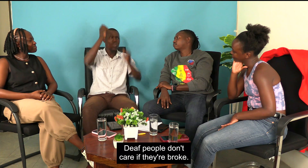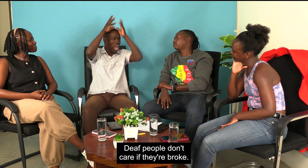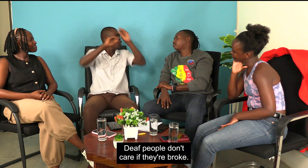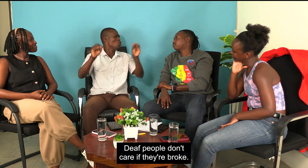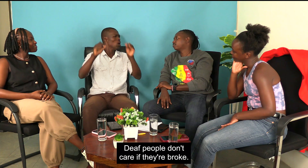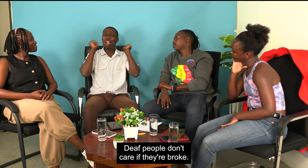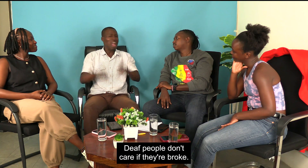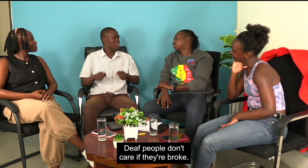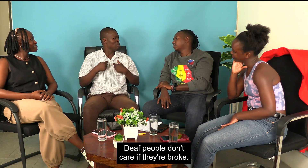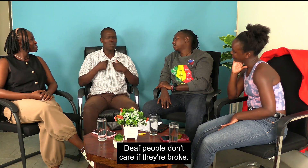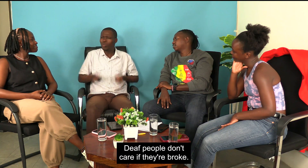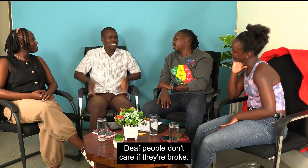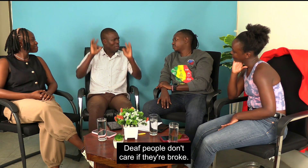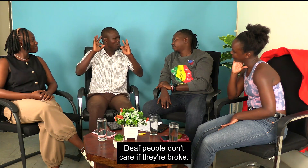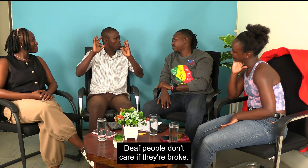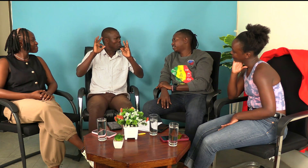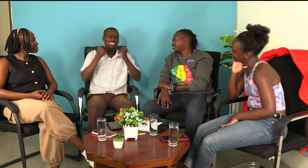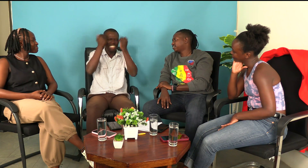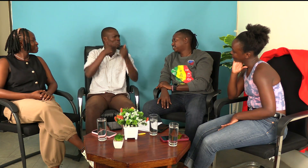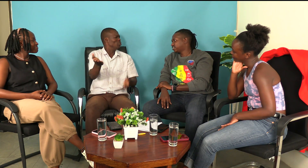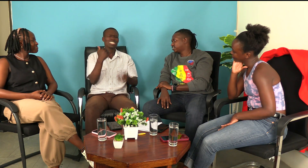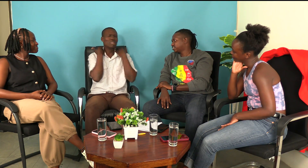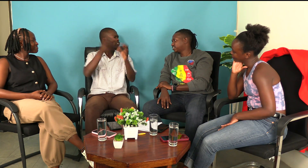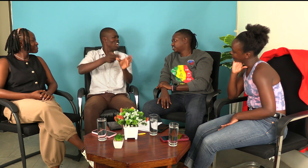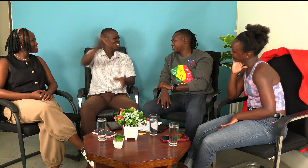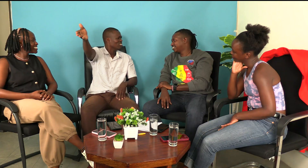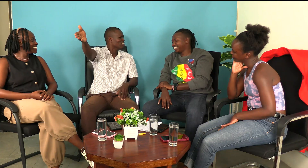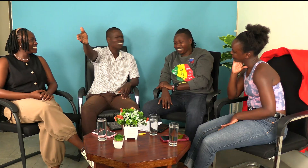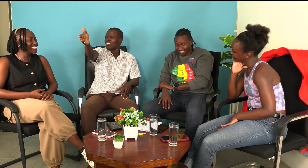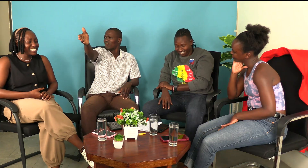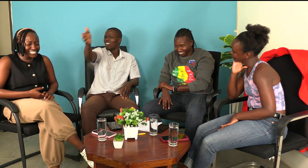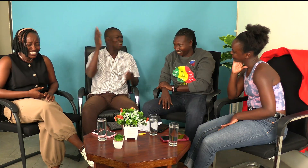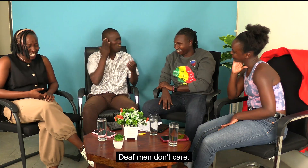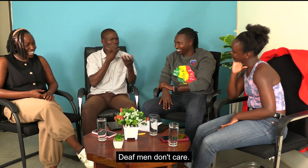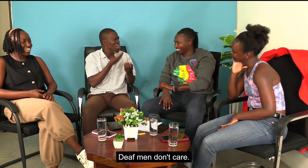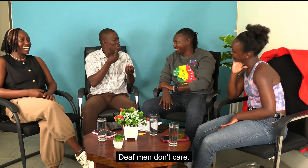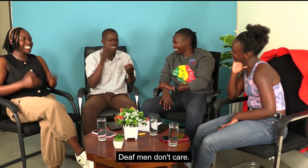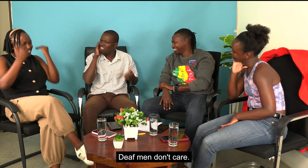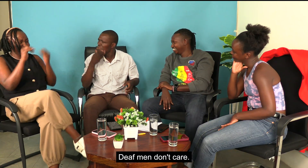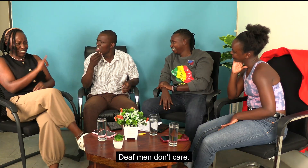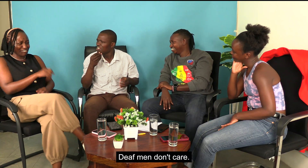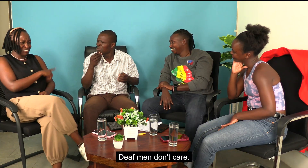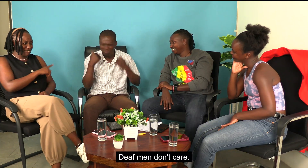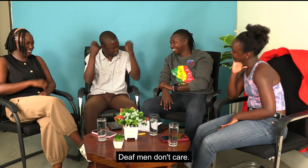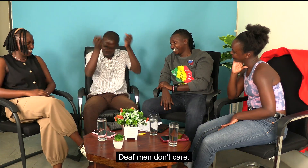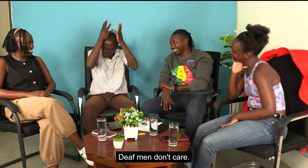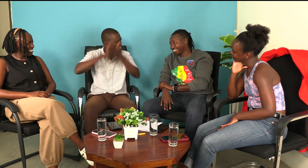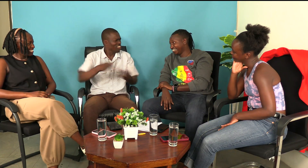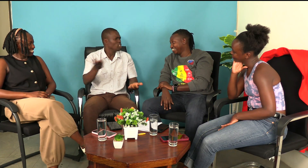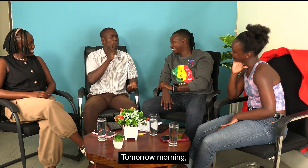people, and I know economy is hard. People are broke, and people really do the donkey work. But Well, it